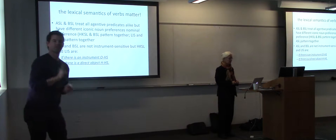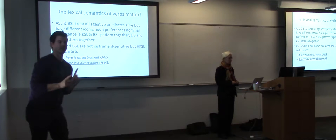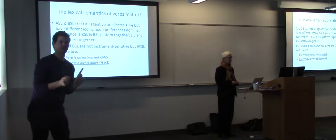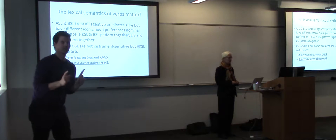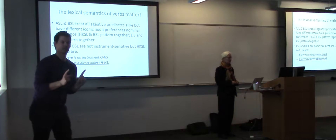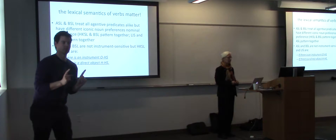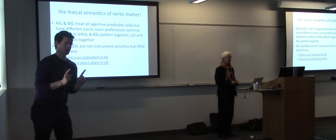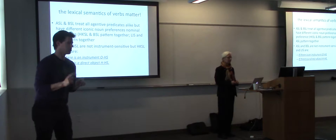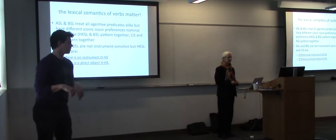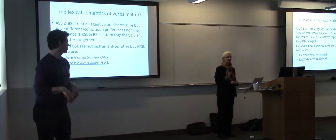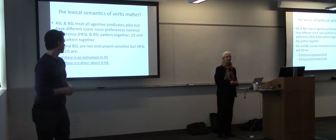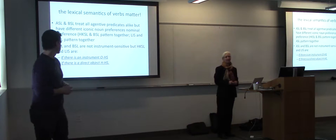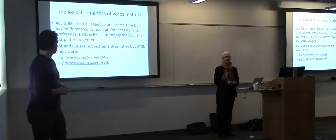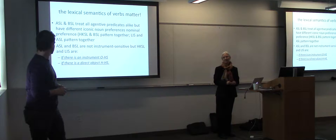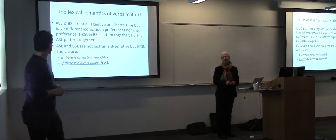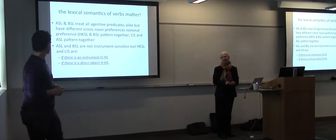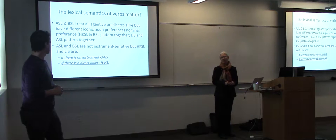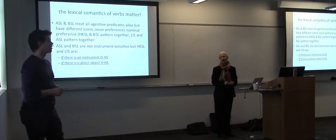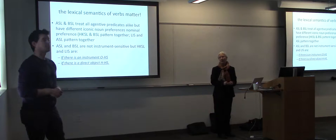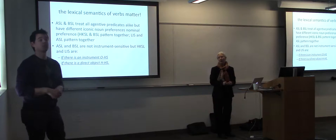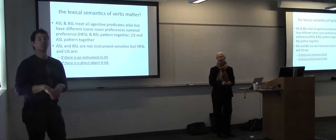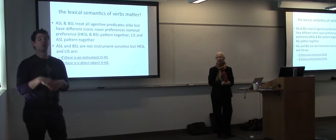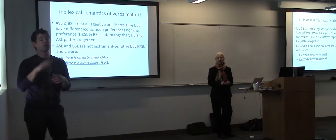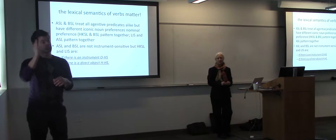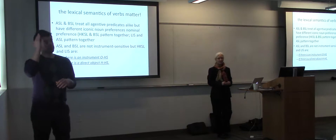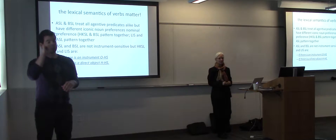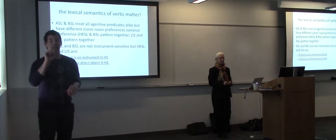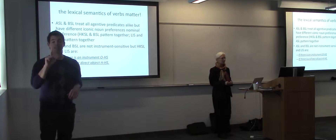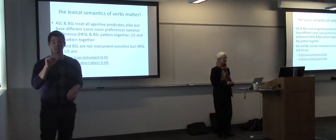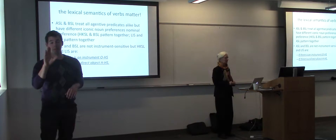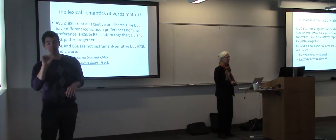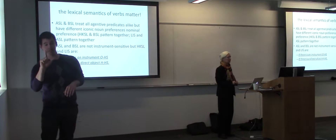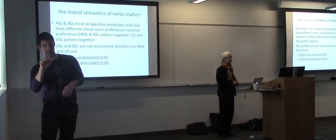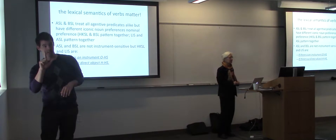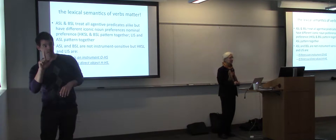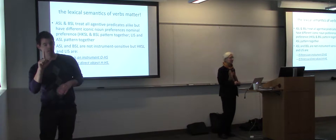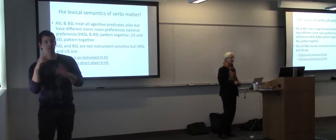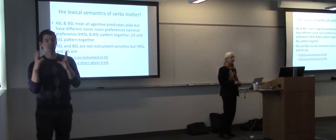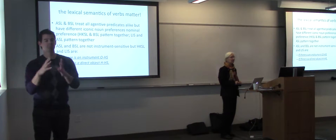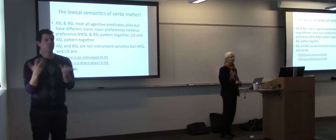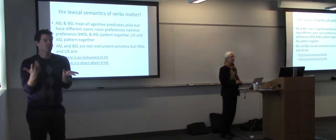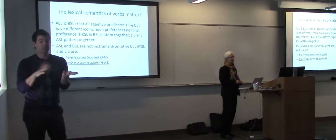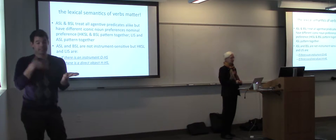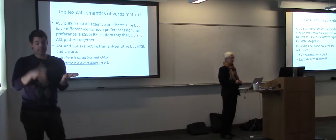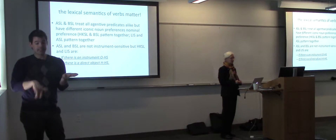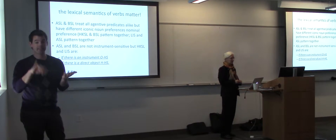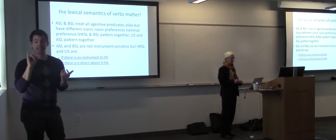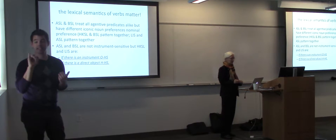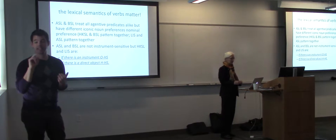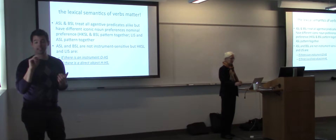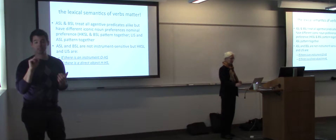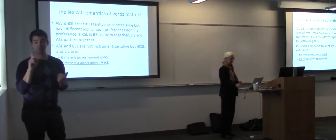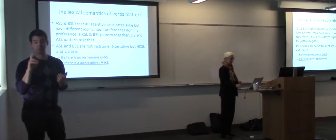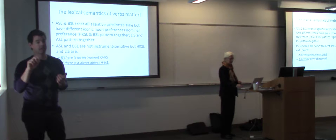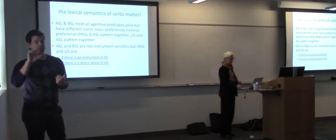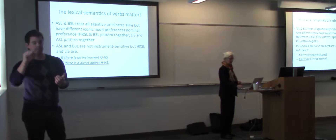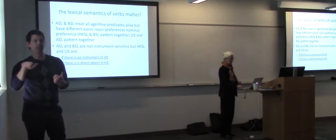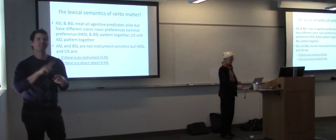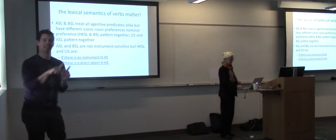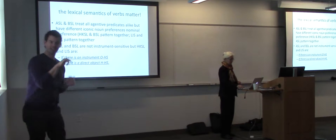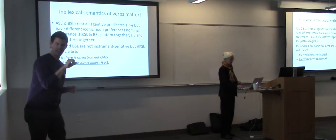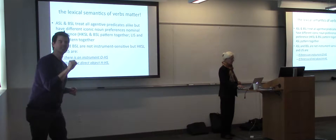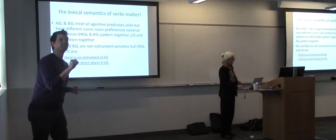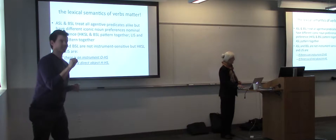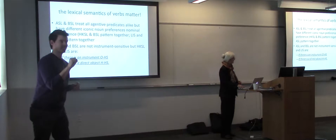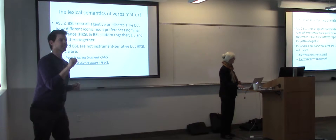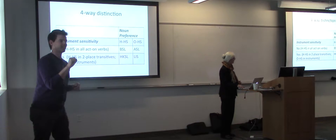that ASL and BSL aren't instrument sensitive, but HKSL and LEAS